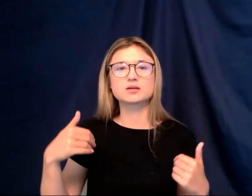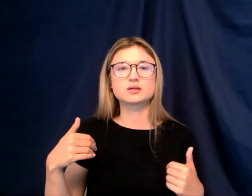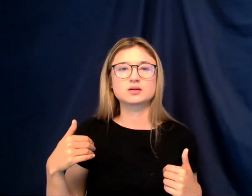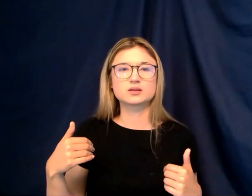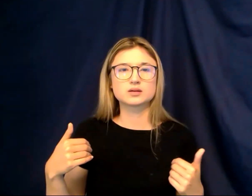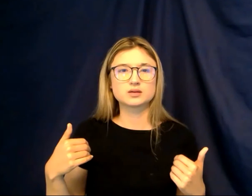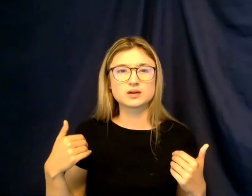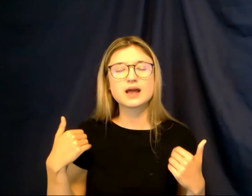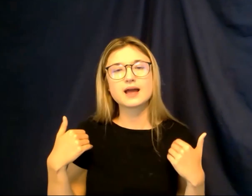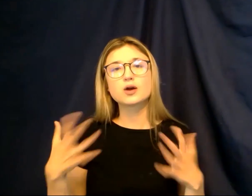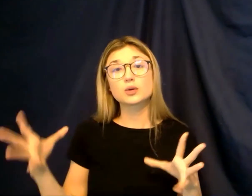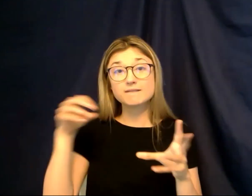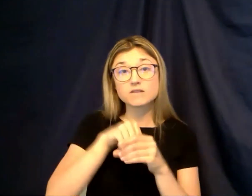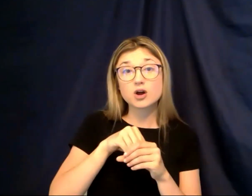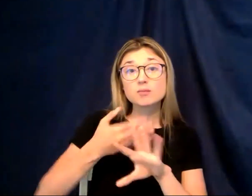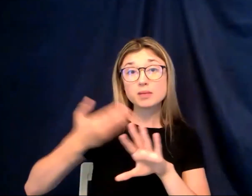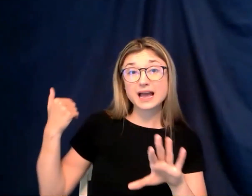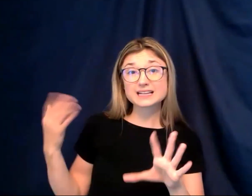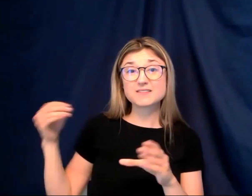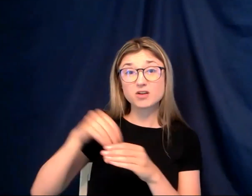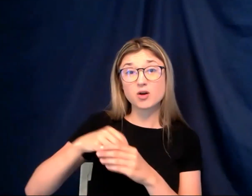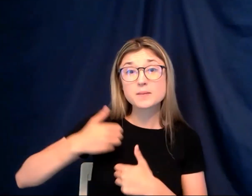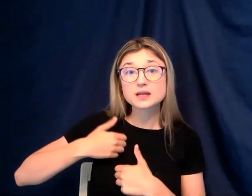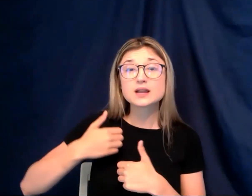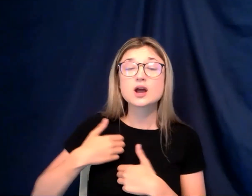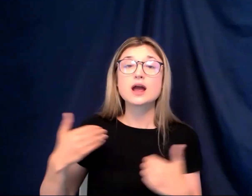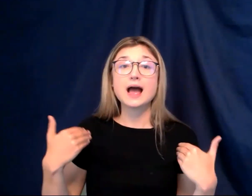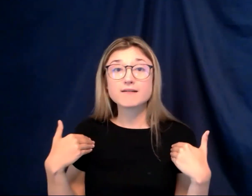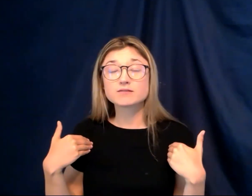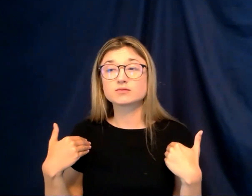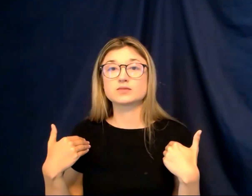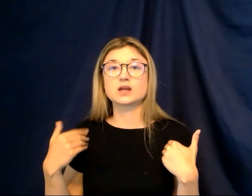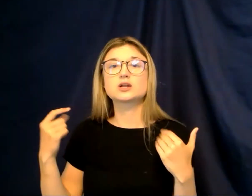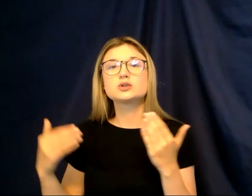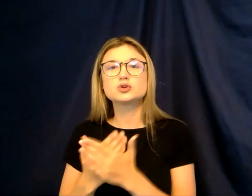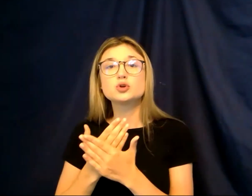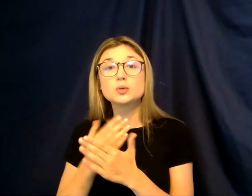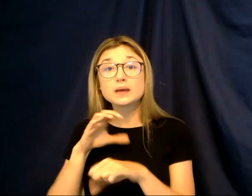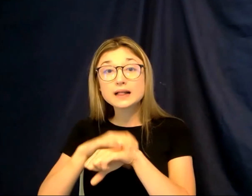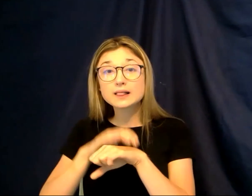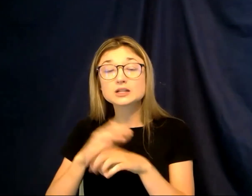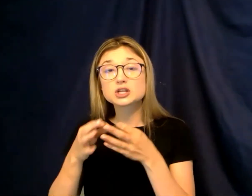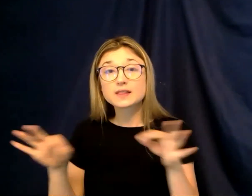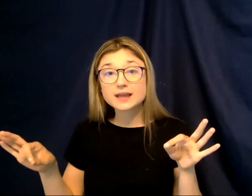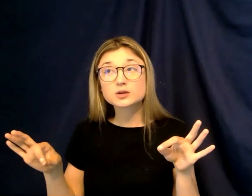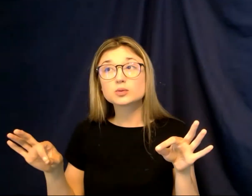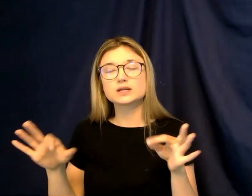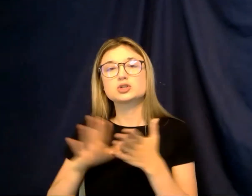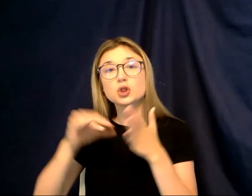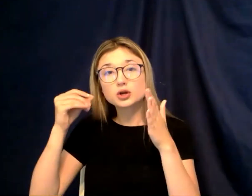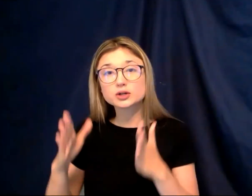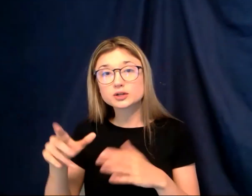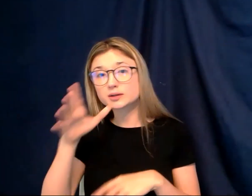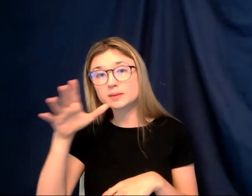are involved in the military, English language learners, low incidence that they will be representing.